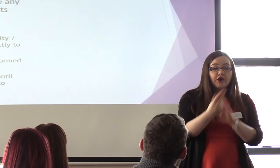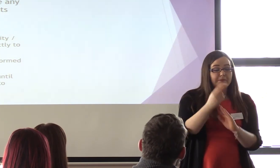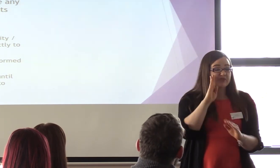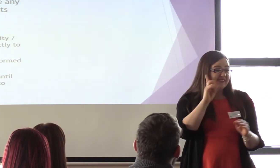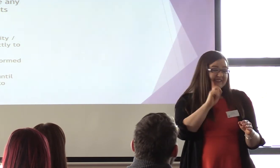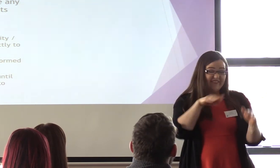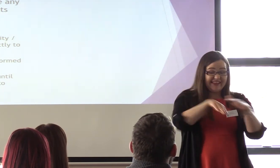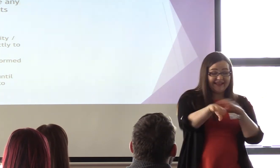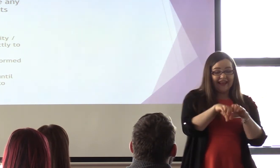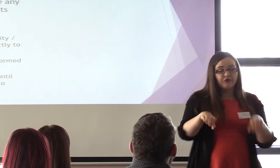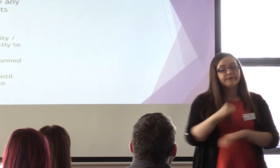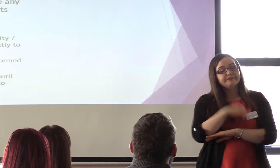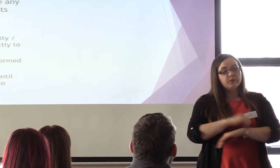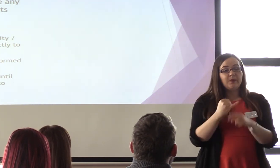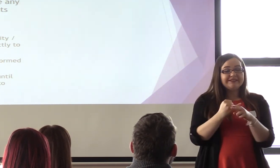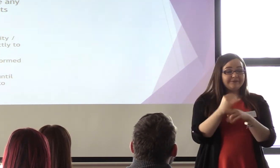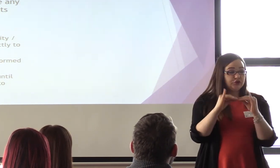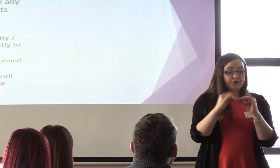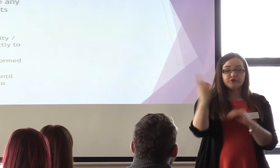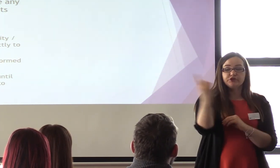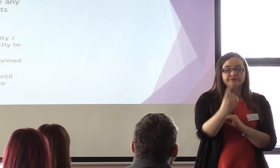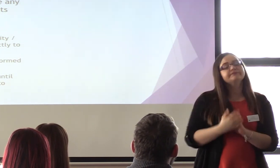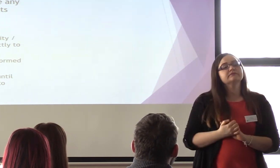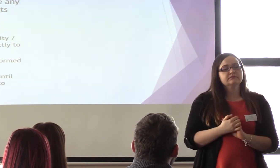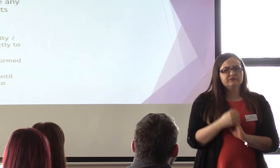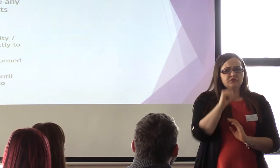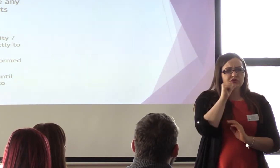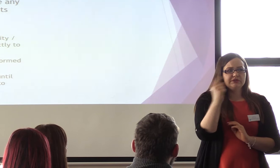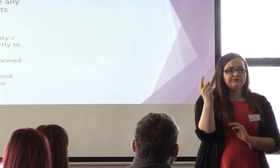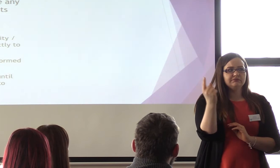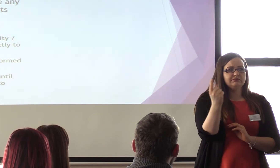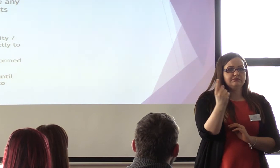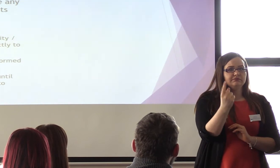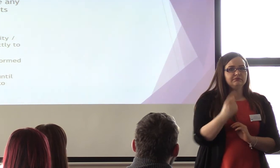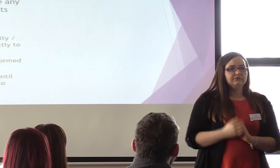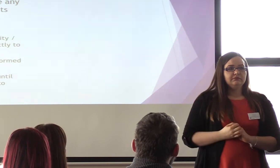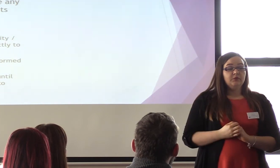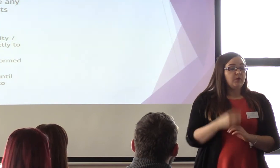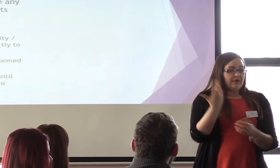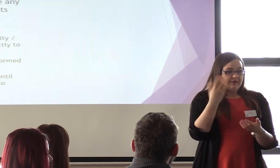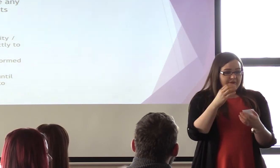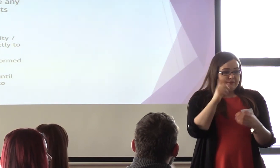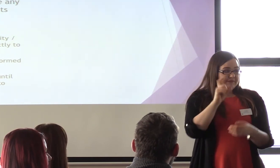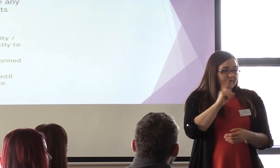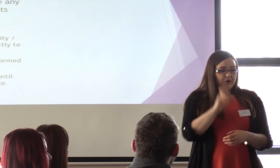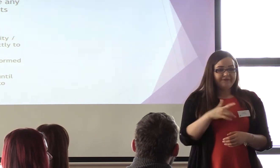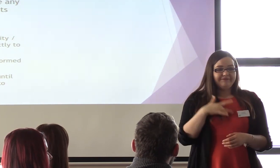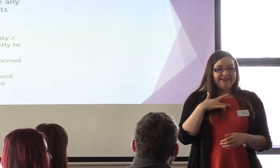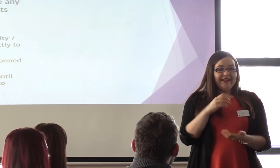If the student was unaware that the interpreter was not going to attend the lecture, oftentimes they found themselves sitting in a classroom waiting for the